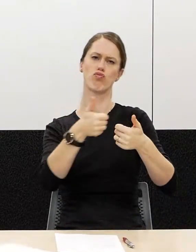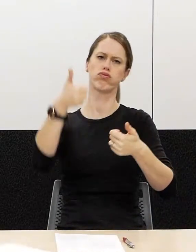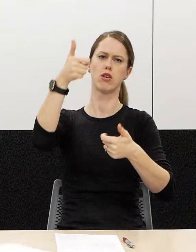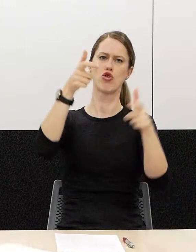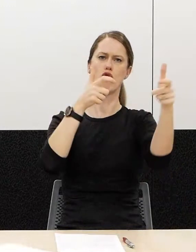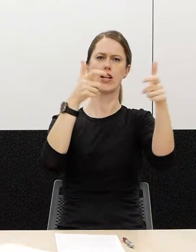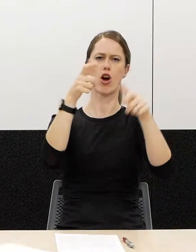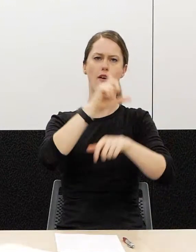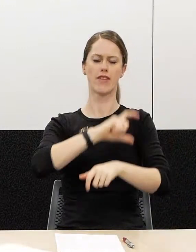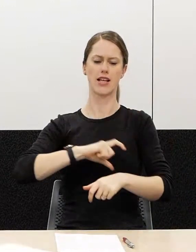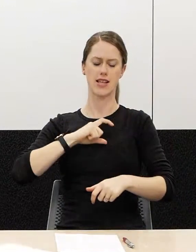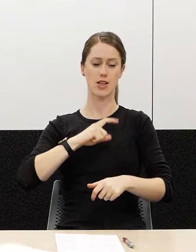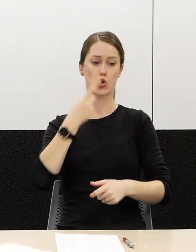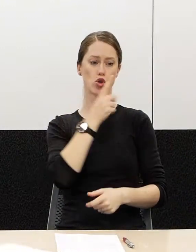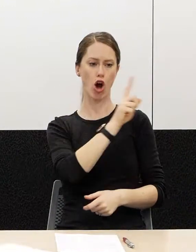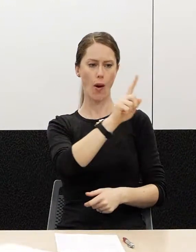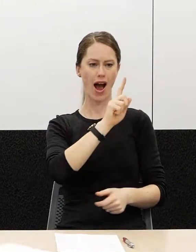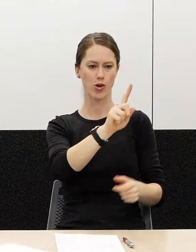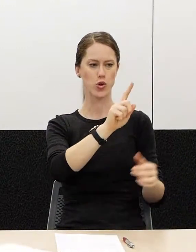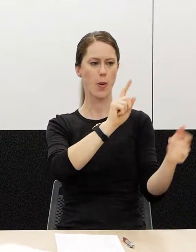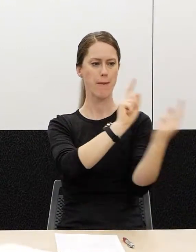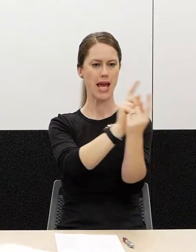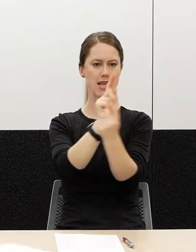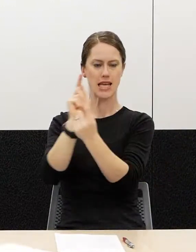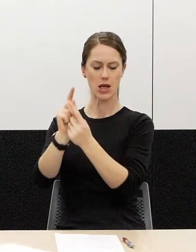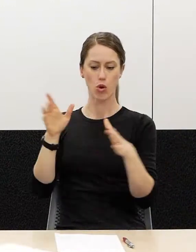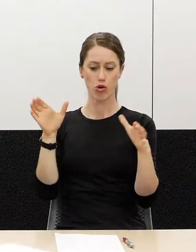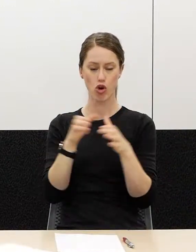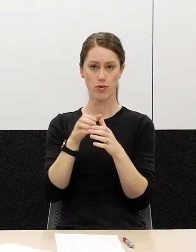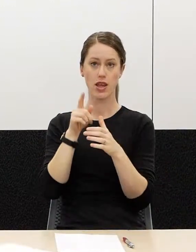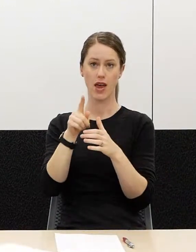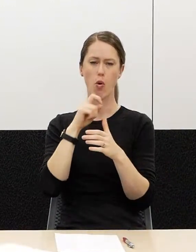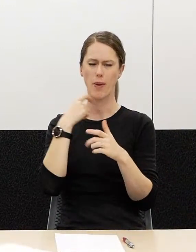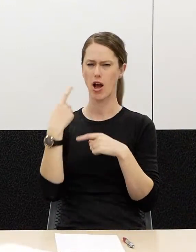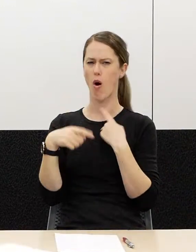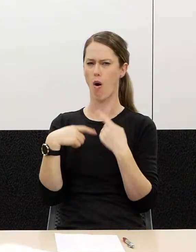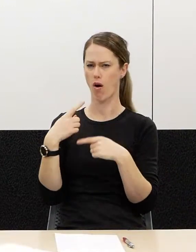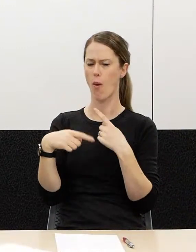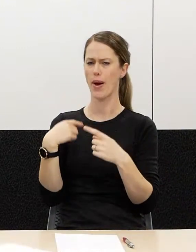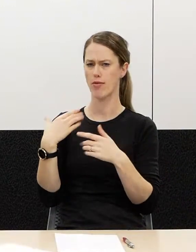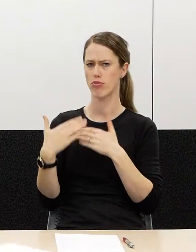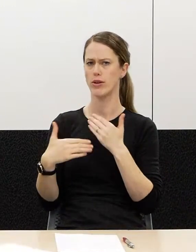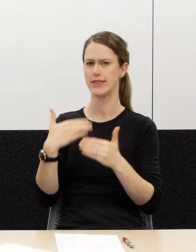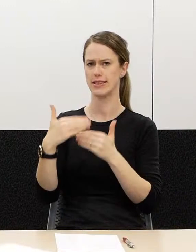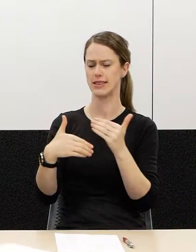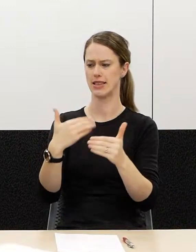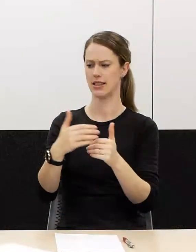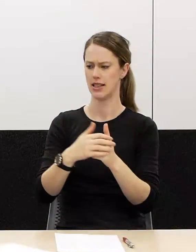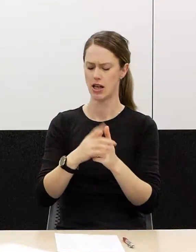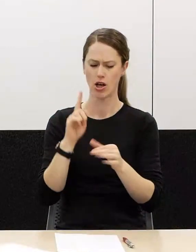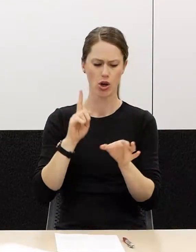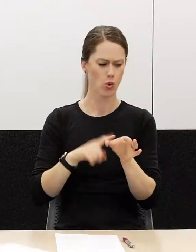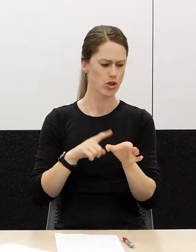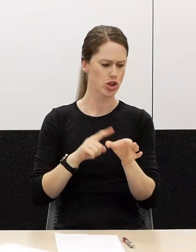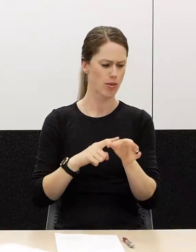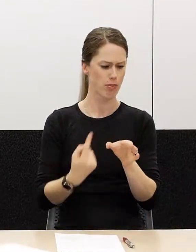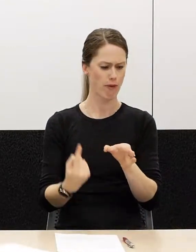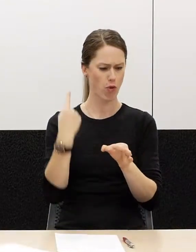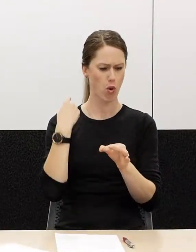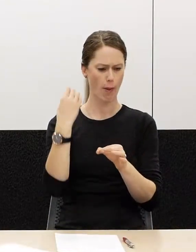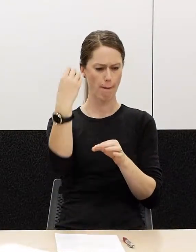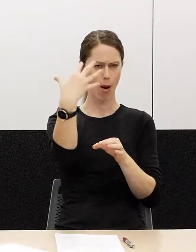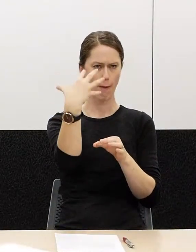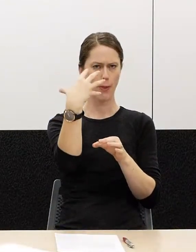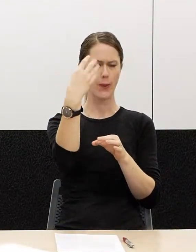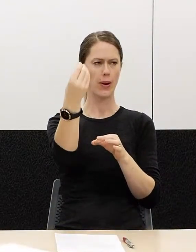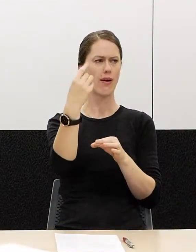and engaging with people and groups. And so this would be an ongoing process. There was a question which appeared and then